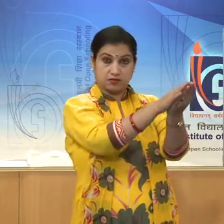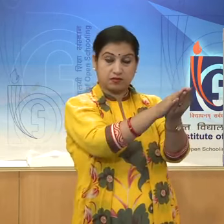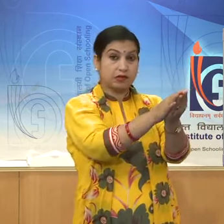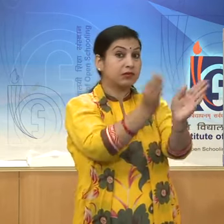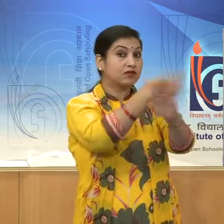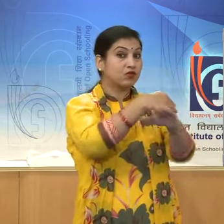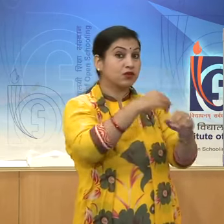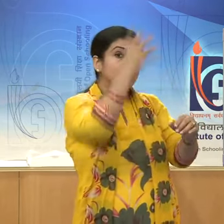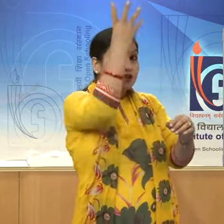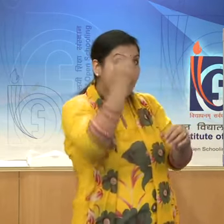a night scene.